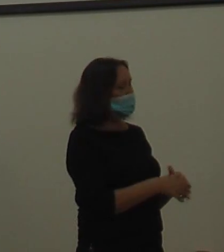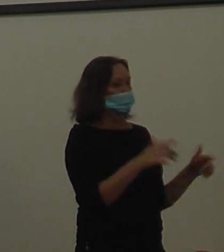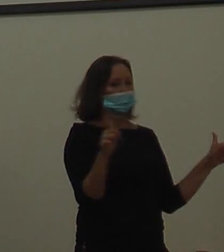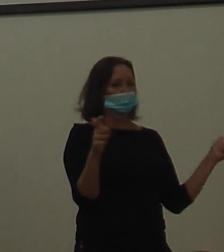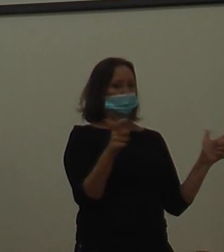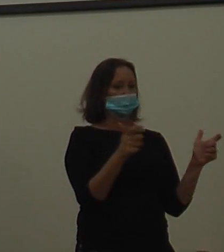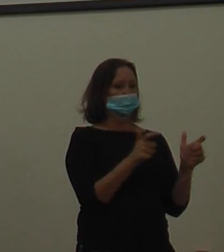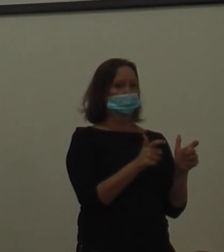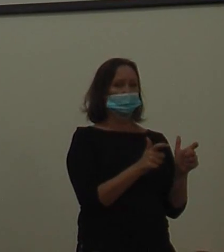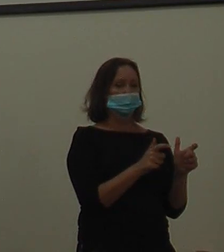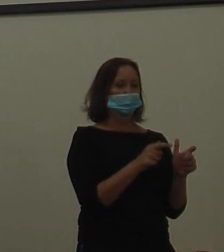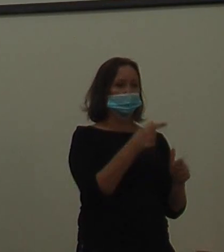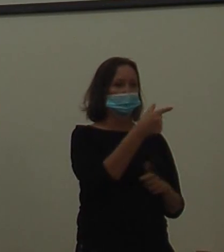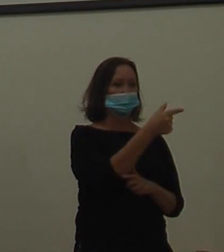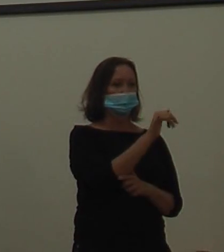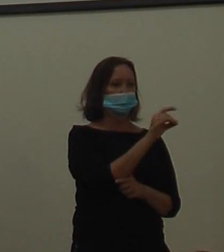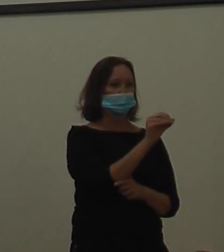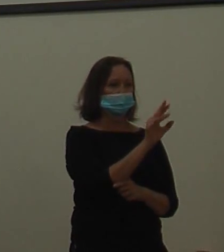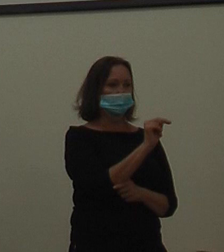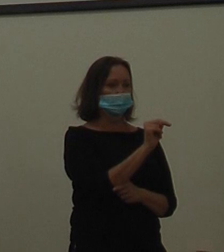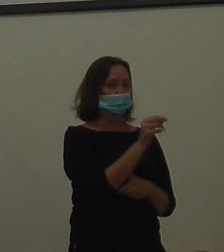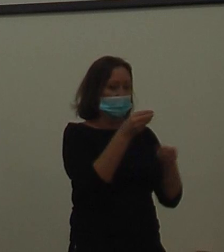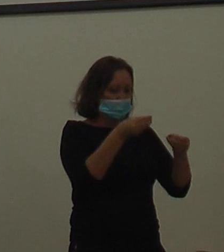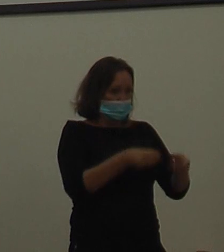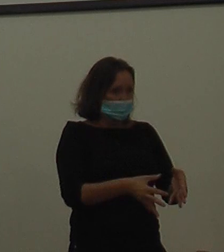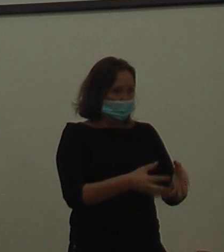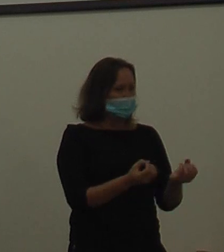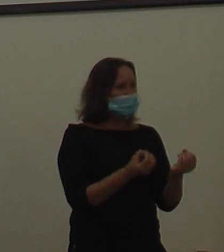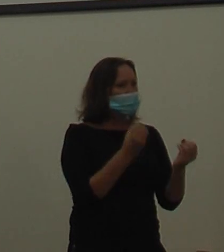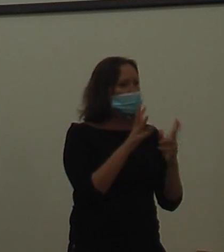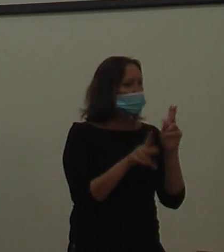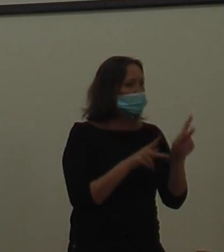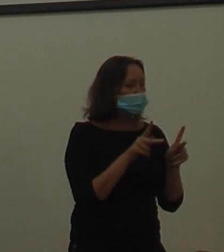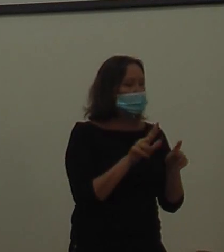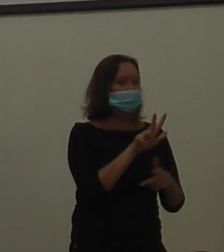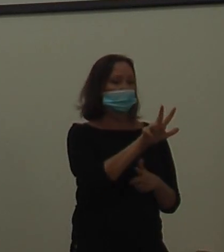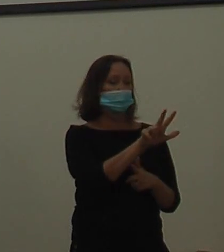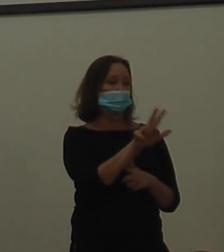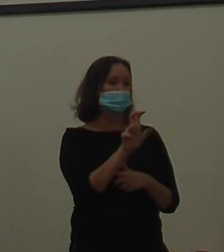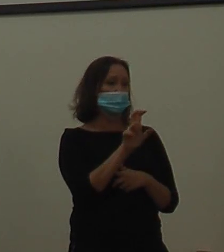gets it down to where Gideon has 300 men.